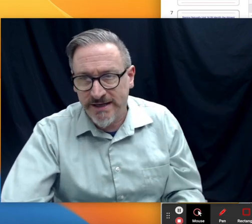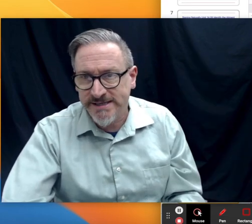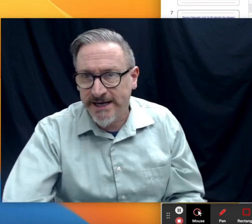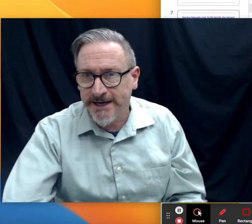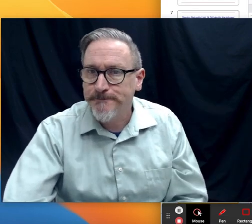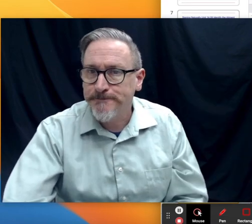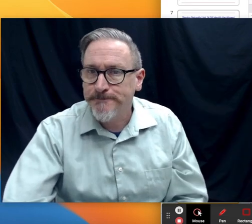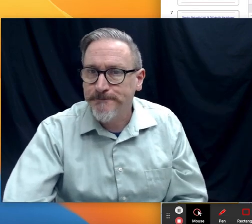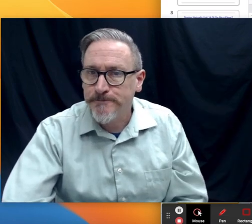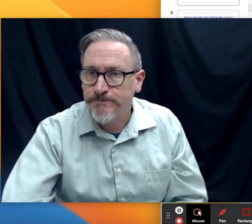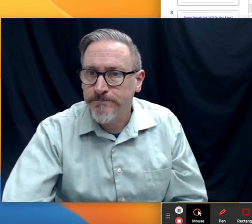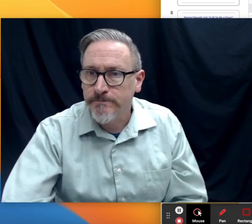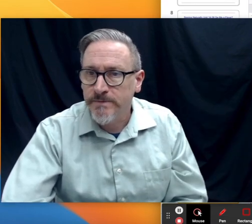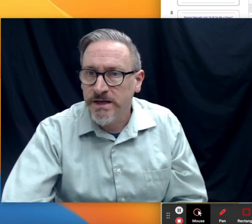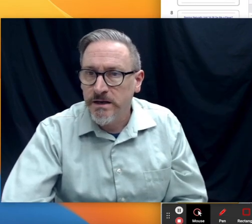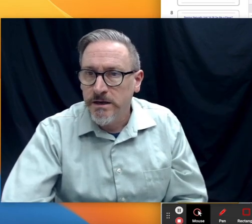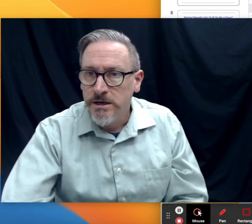What did they say?